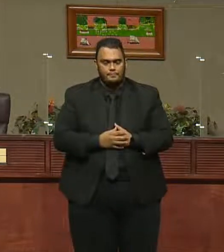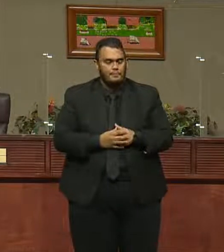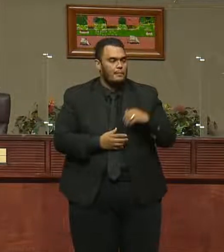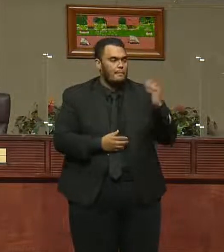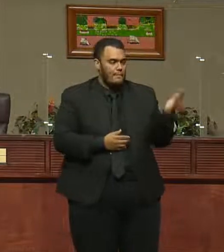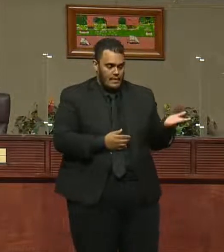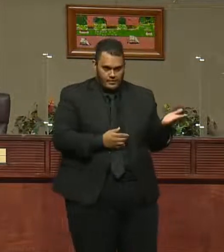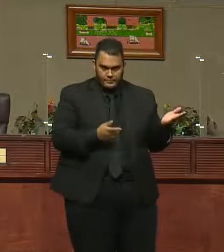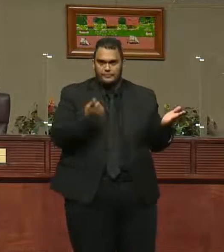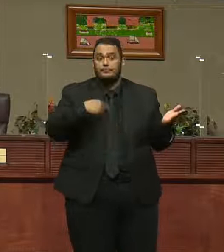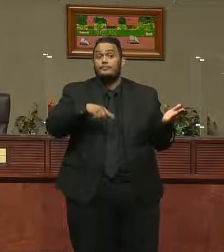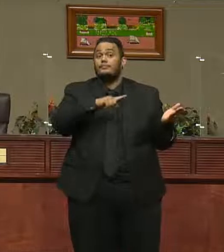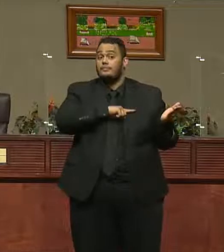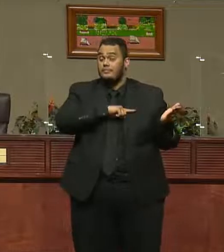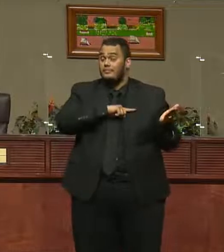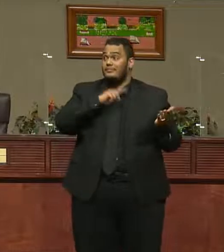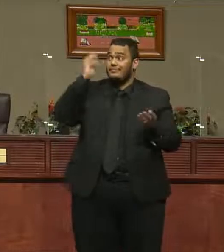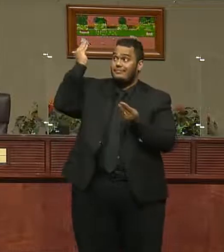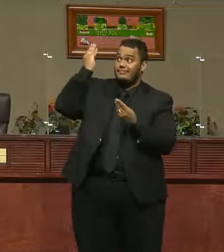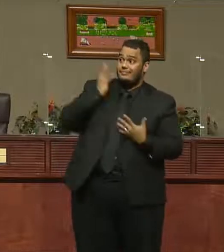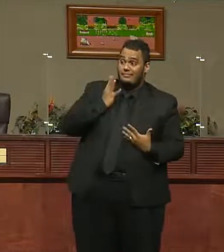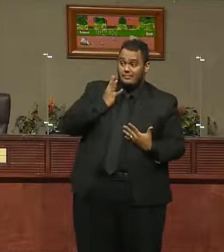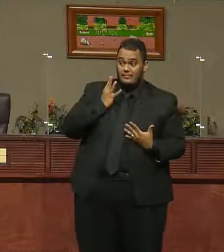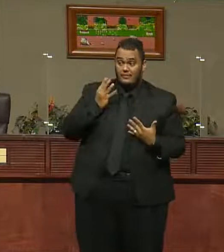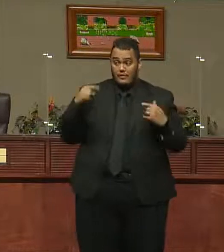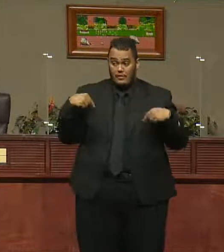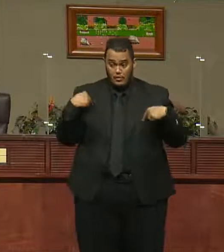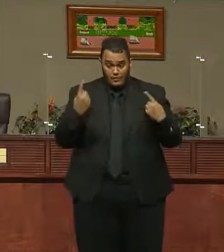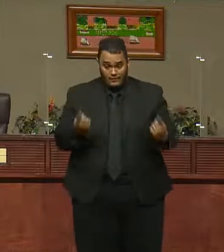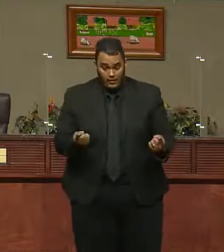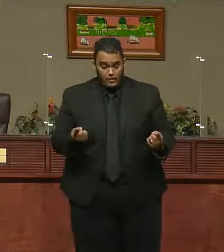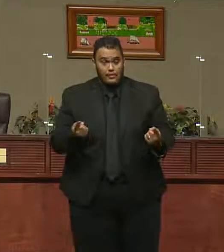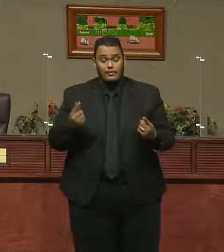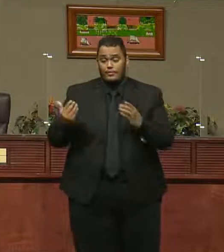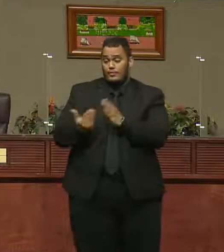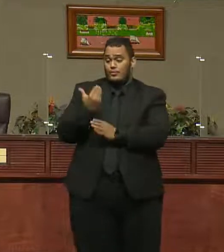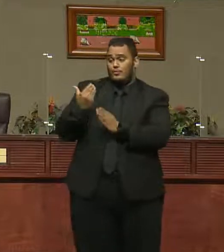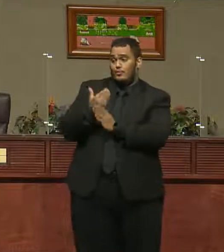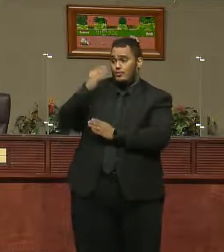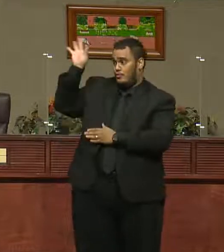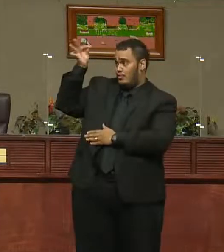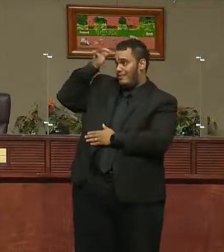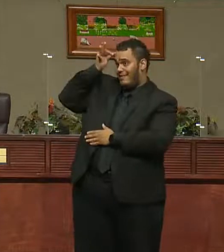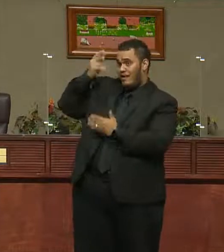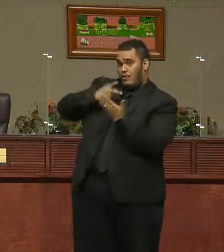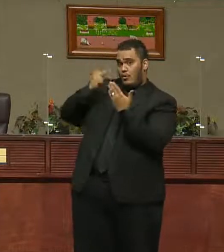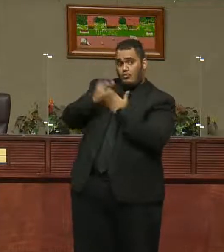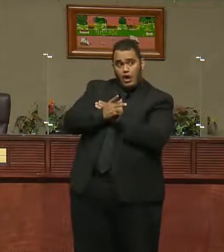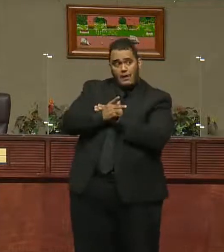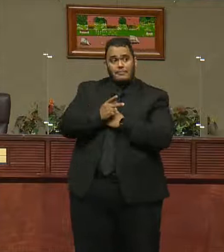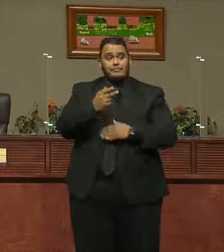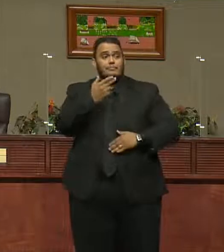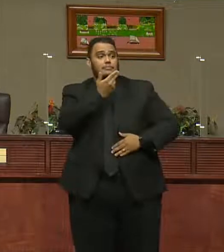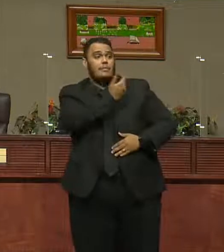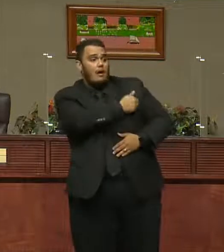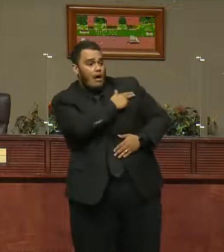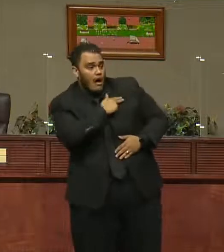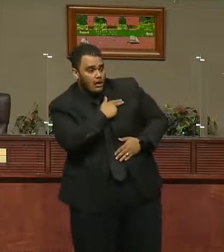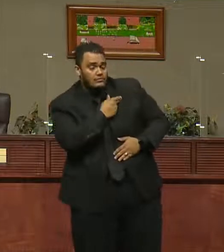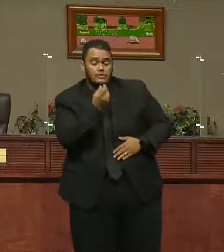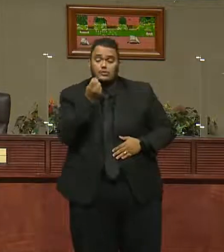What we have been told at this point is under the new federal program, hospitals and